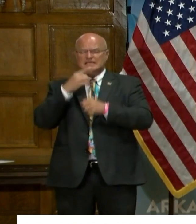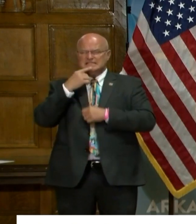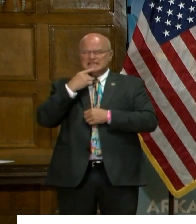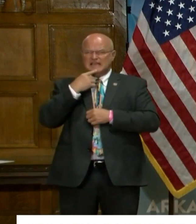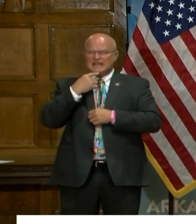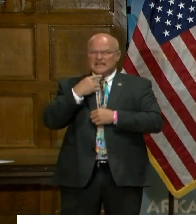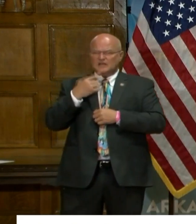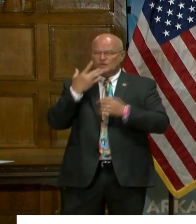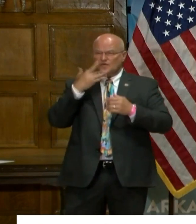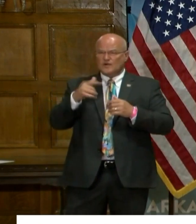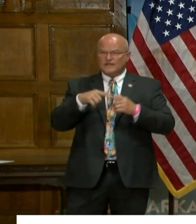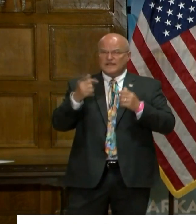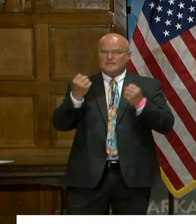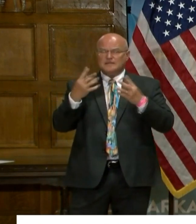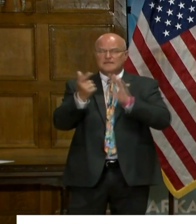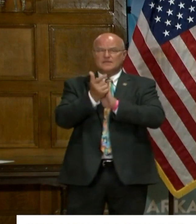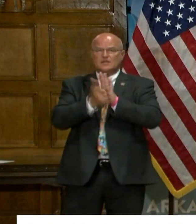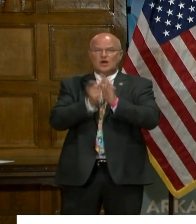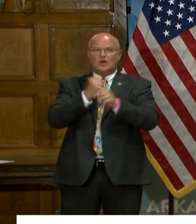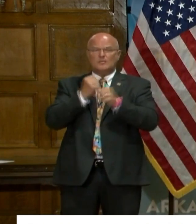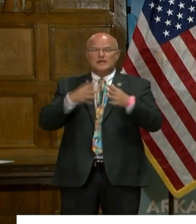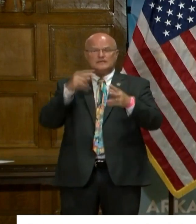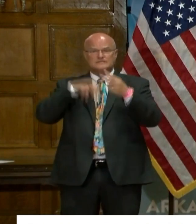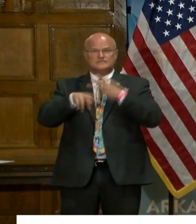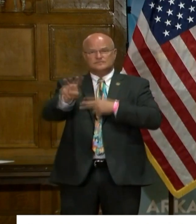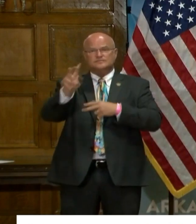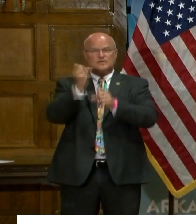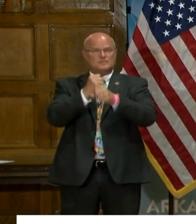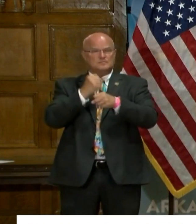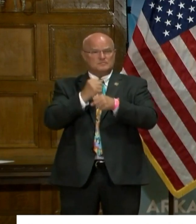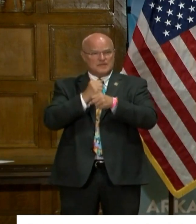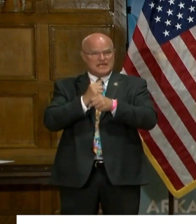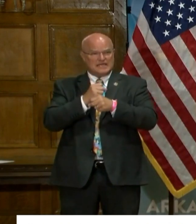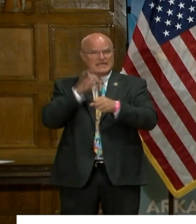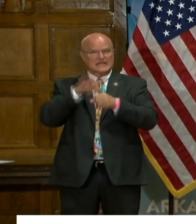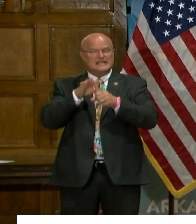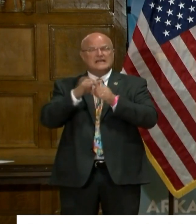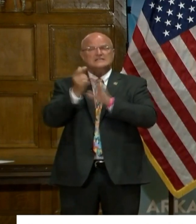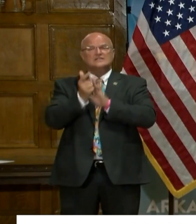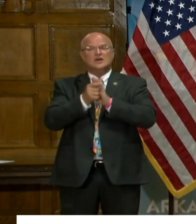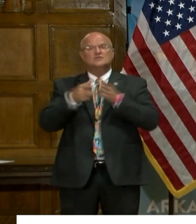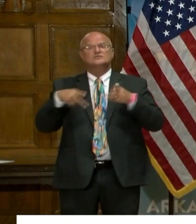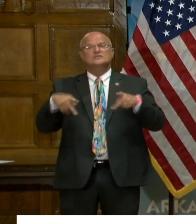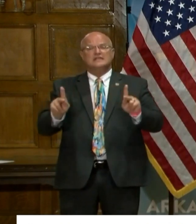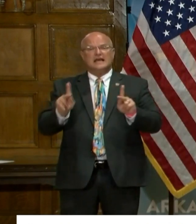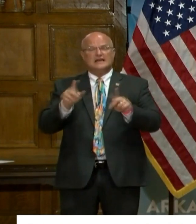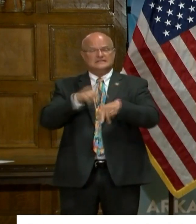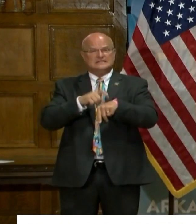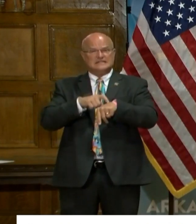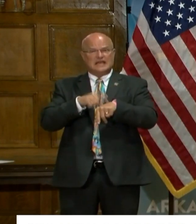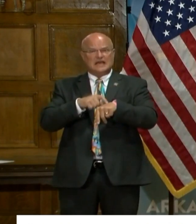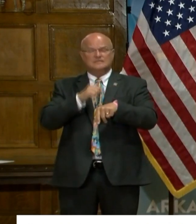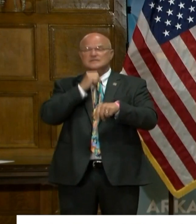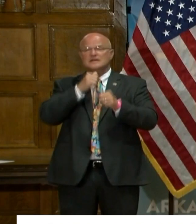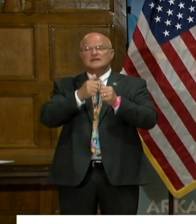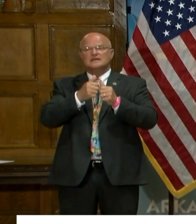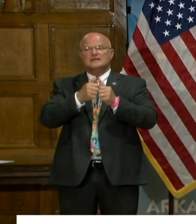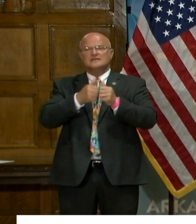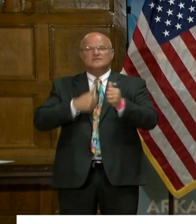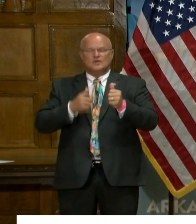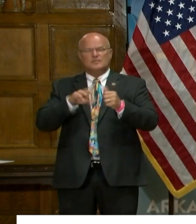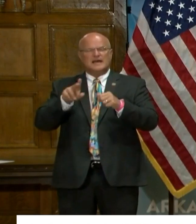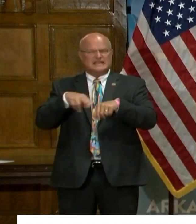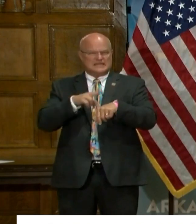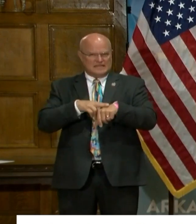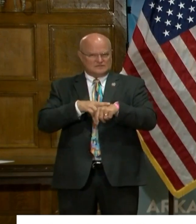we're fortunate that our lawmakers had the foresight in crafting our election laws to allow for times of being unavoidably absent, whether